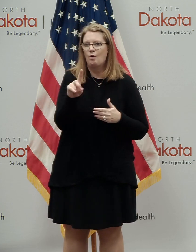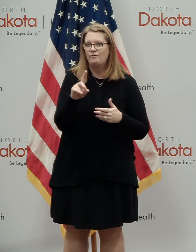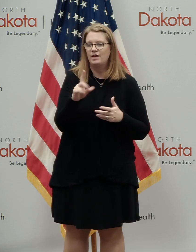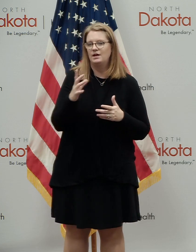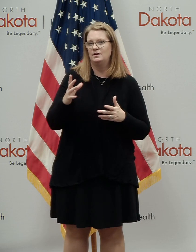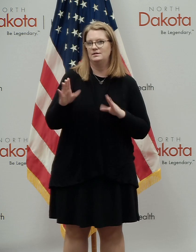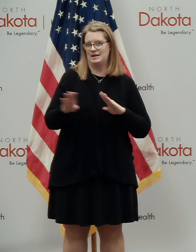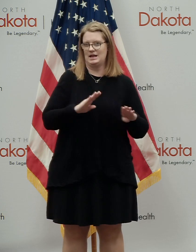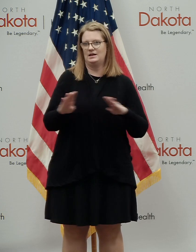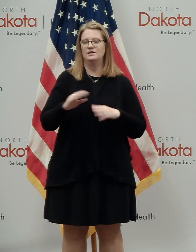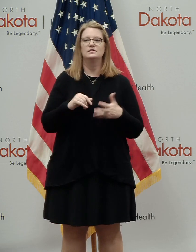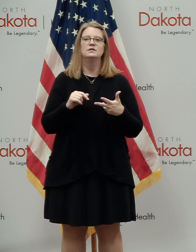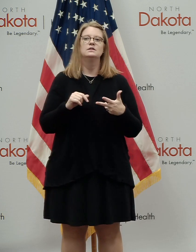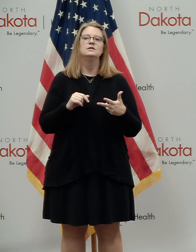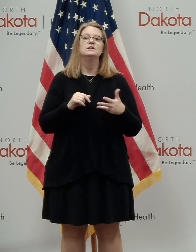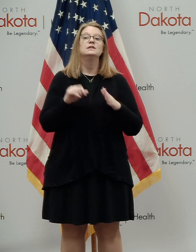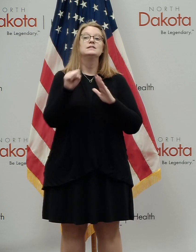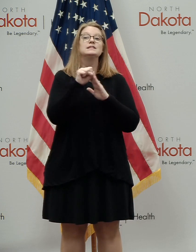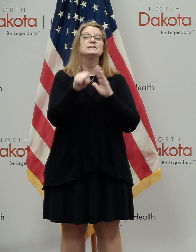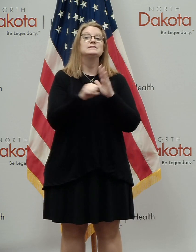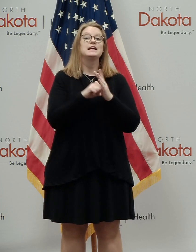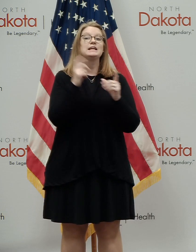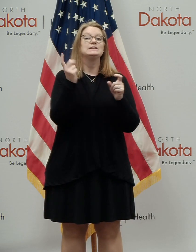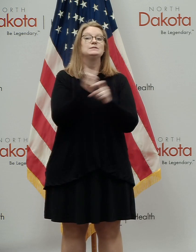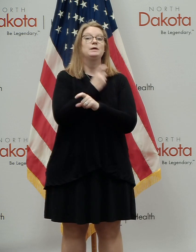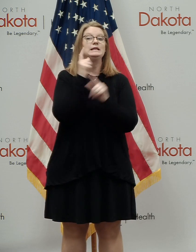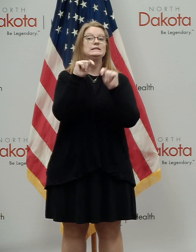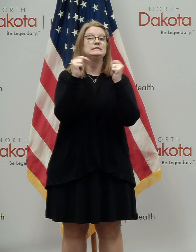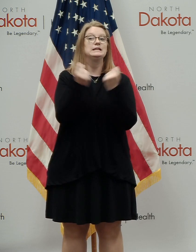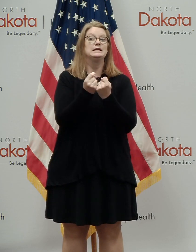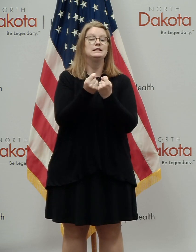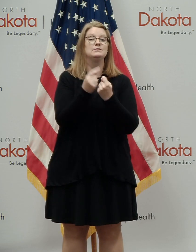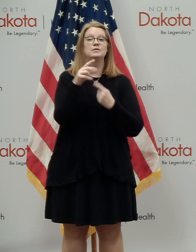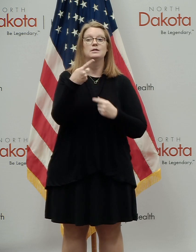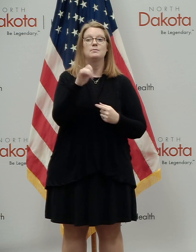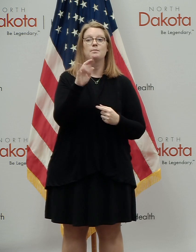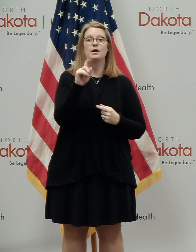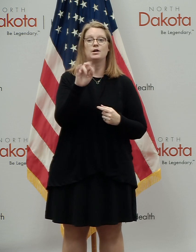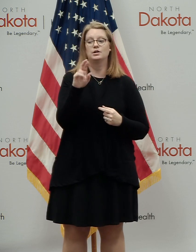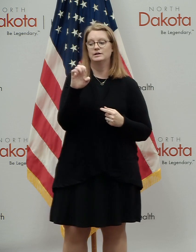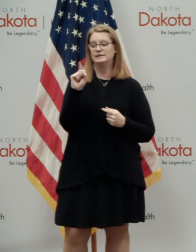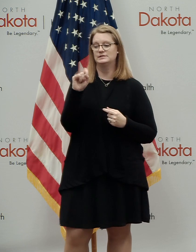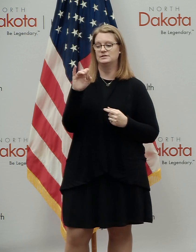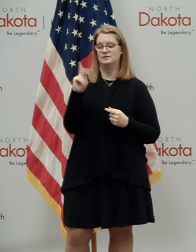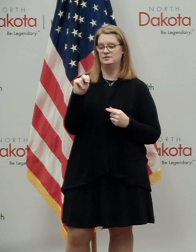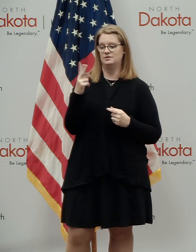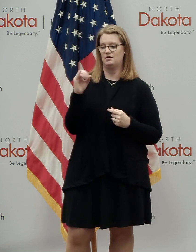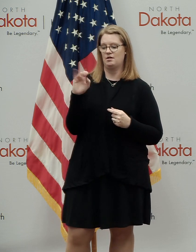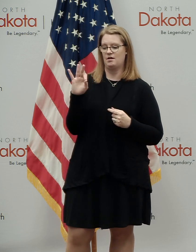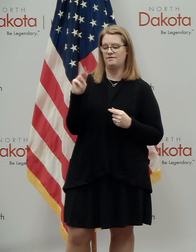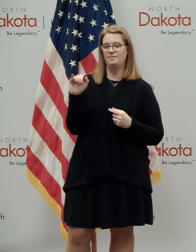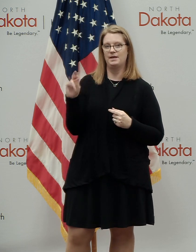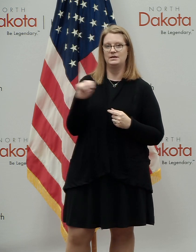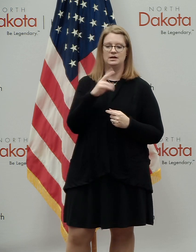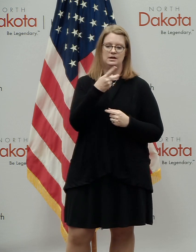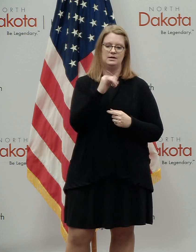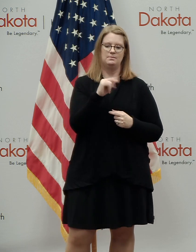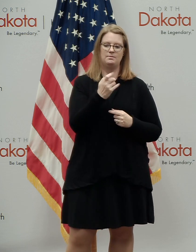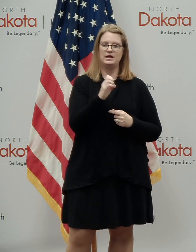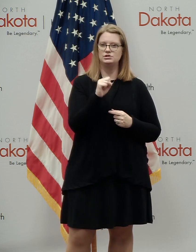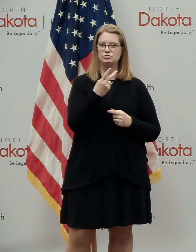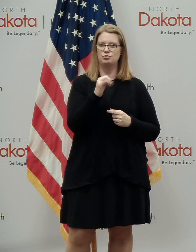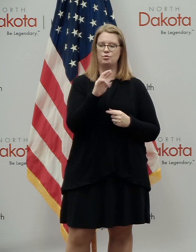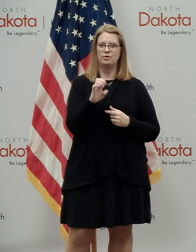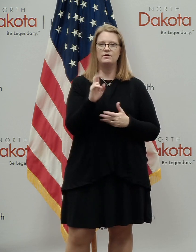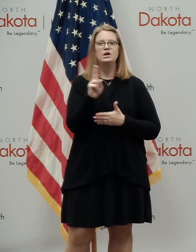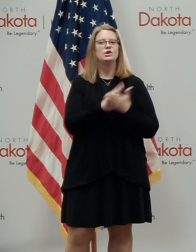congratulations goes to the statewide winning student team of Parker Stenseth, Easton Hoffman, and Paige Shore